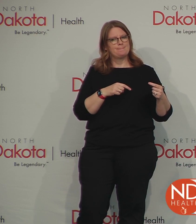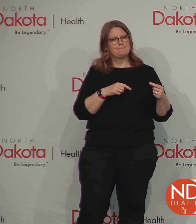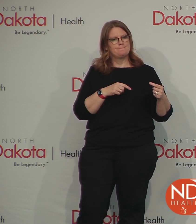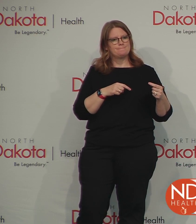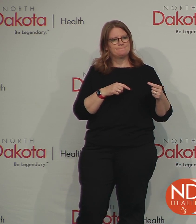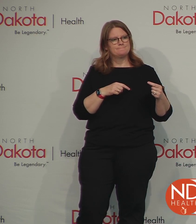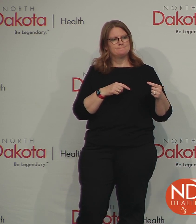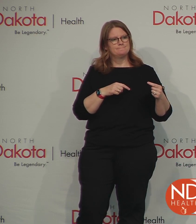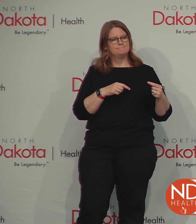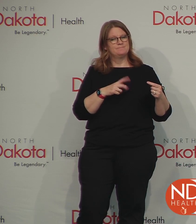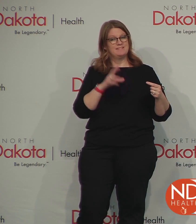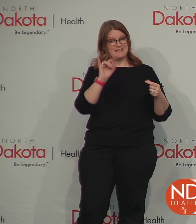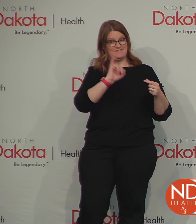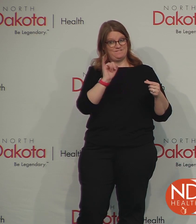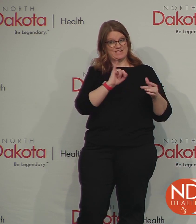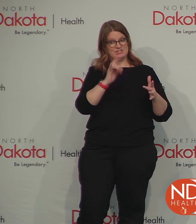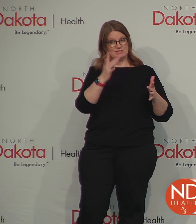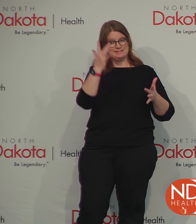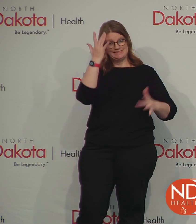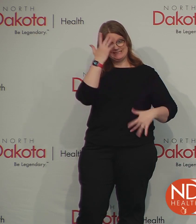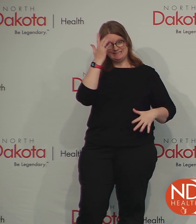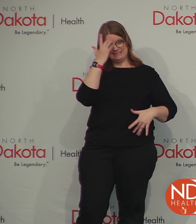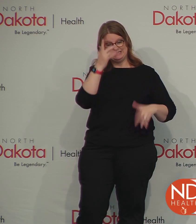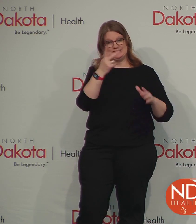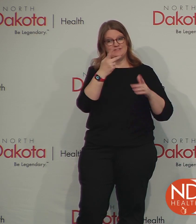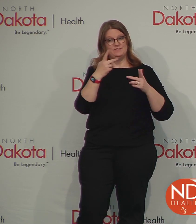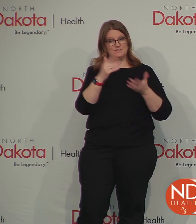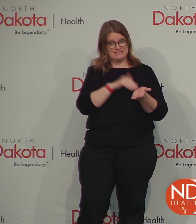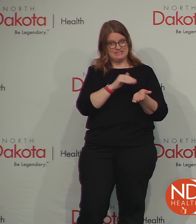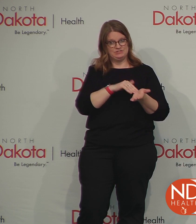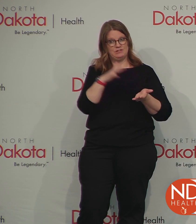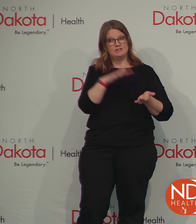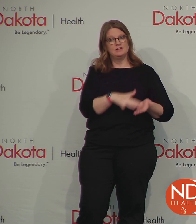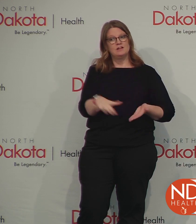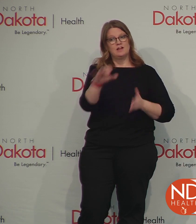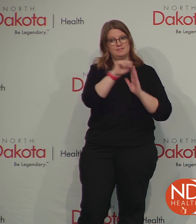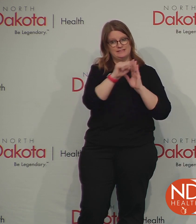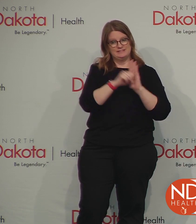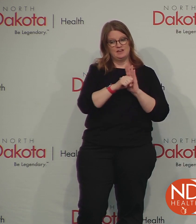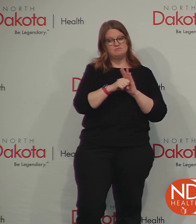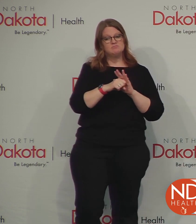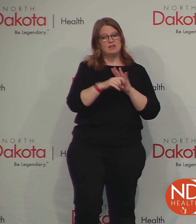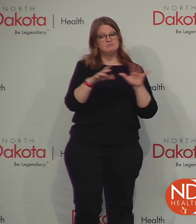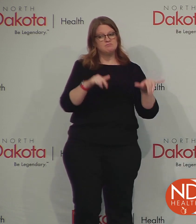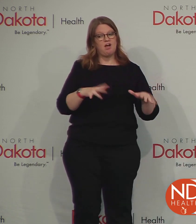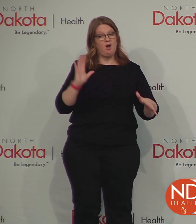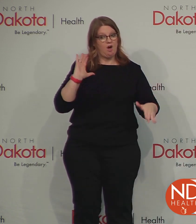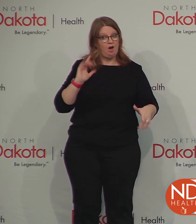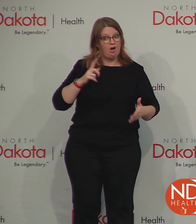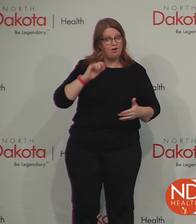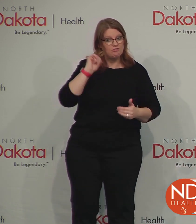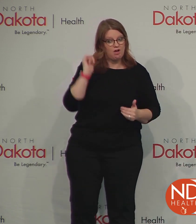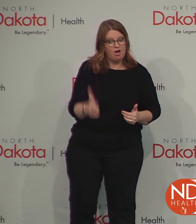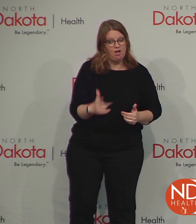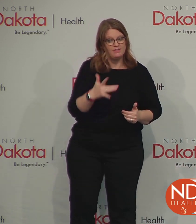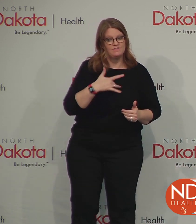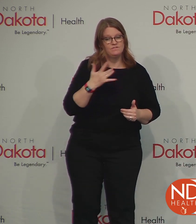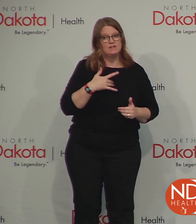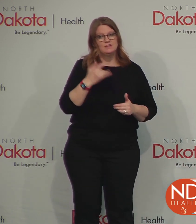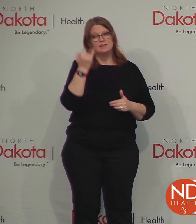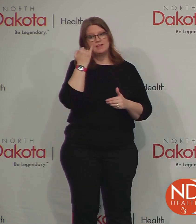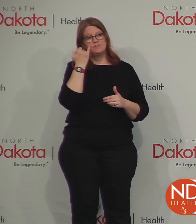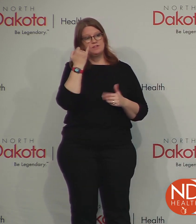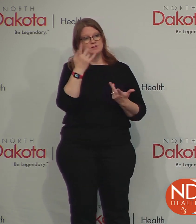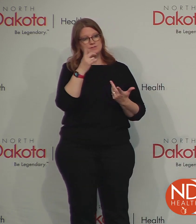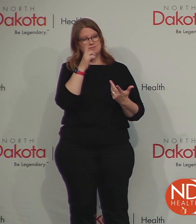the infectious disease physicians around the state uniformly feel that unless there are